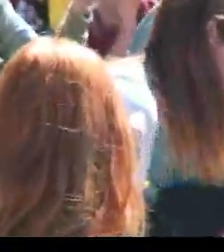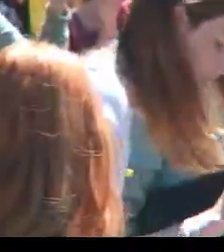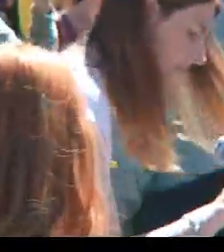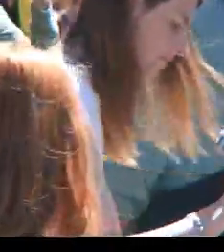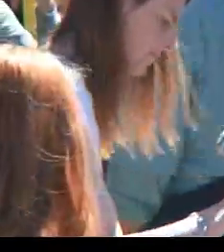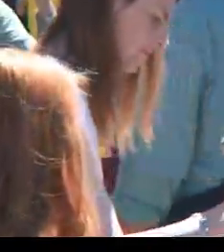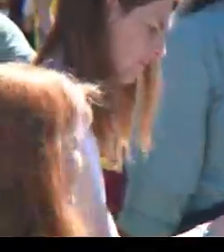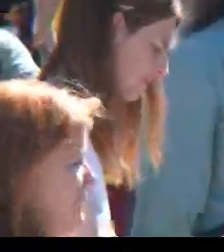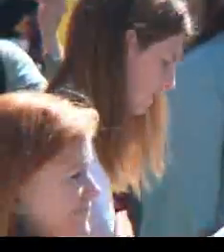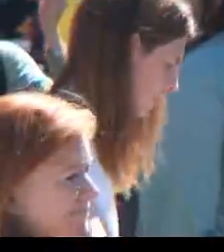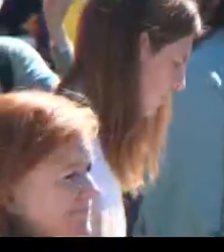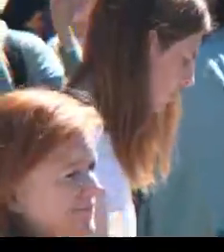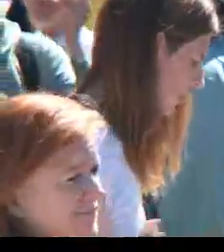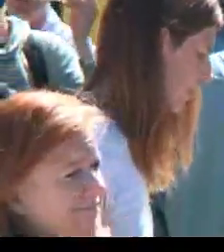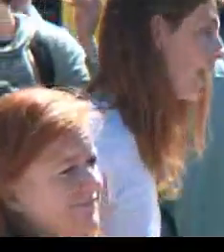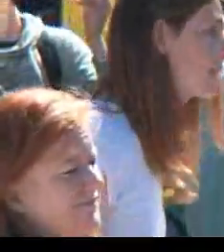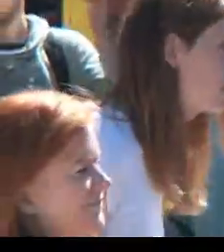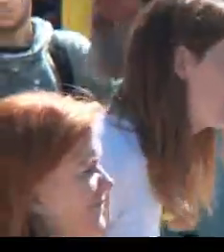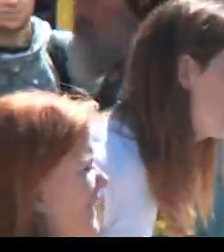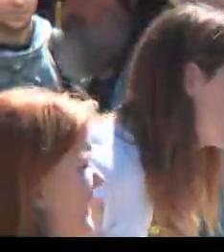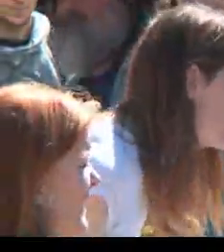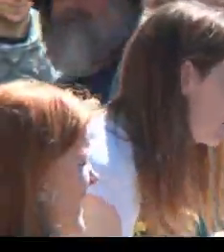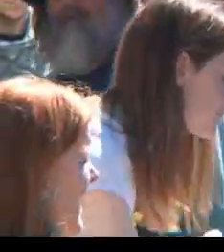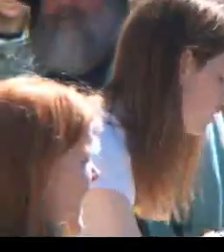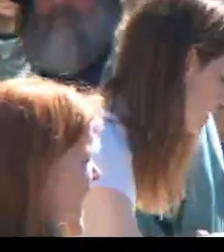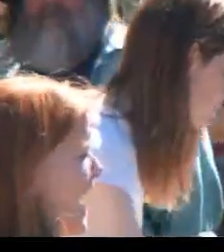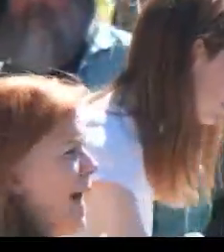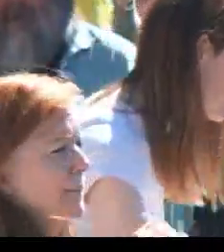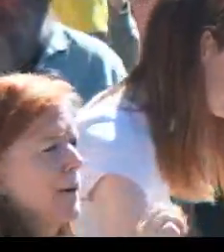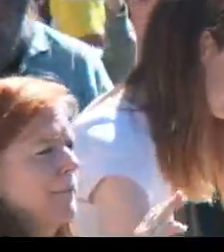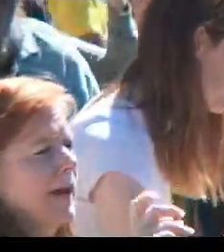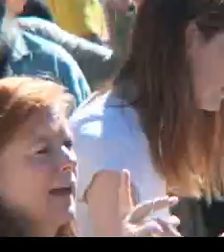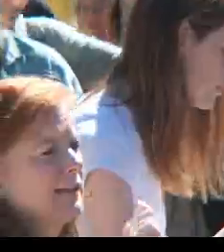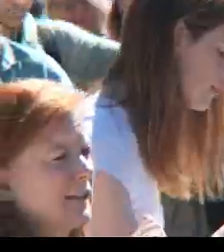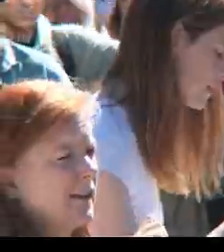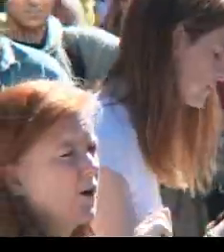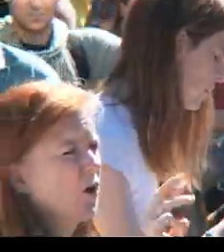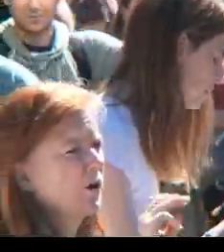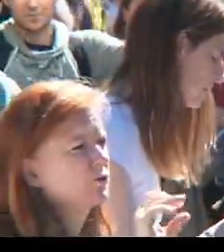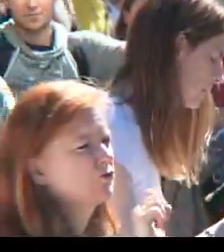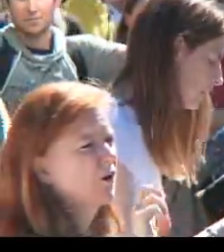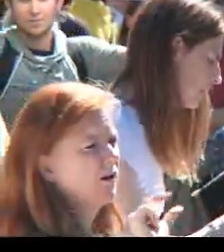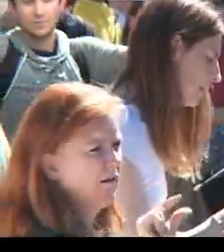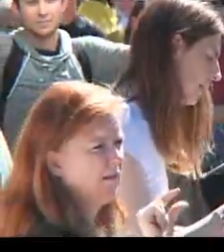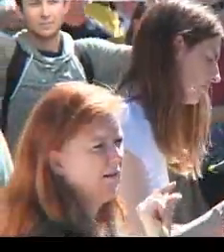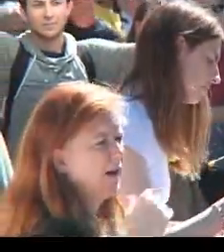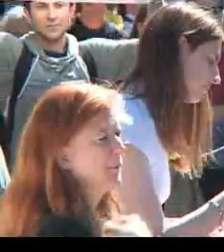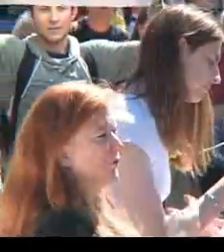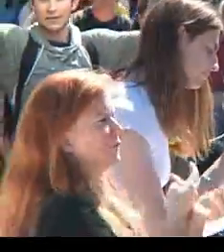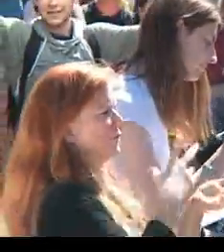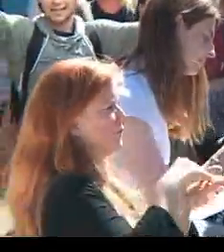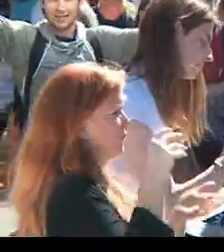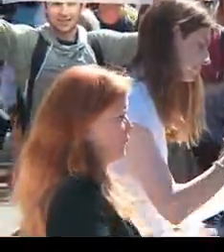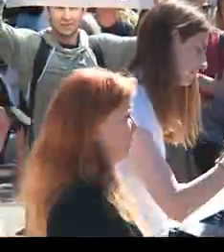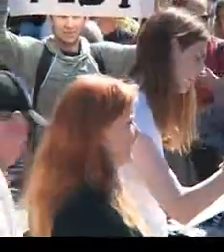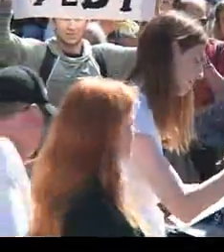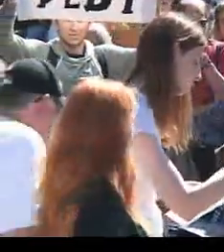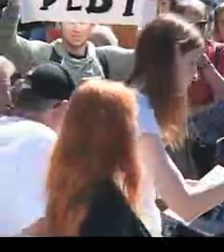Thanks, Lynn. Yeah, so I'm Amanda Armstrong. I'm a graduate student in the rhetoric department.